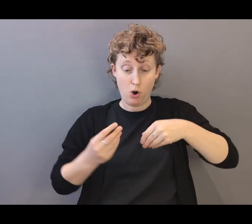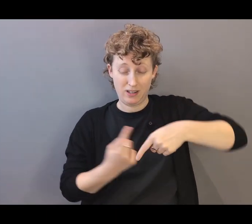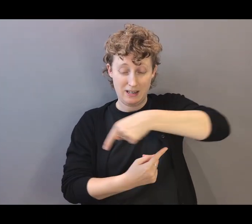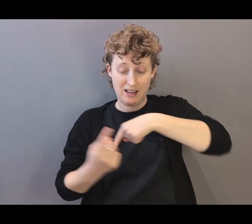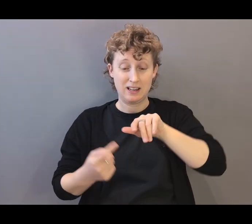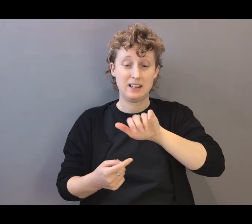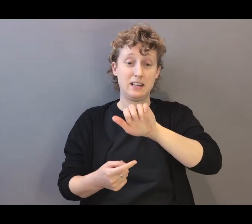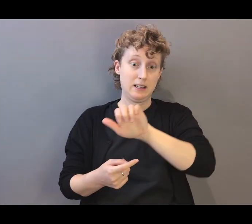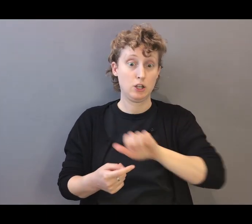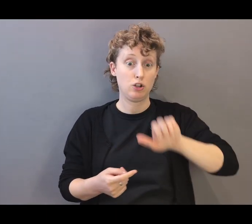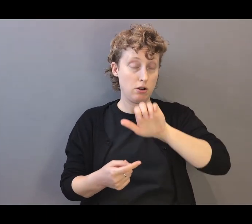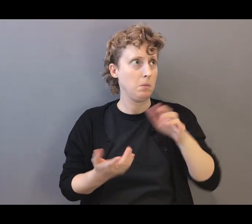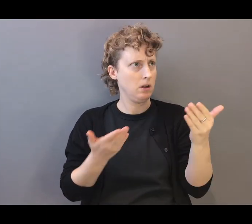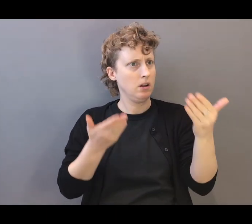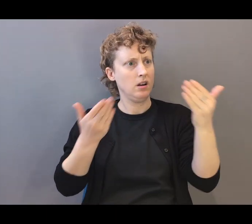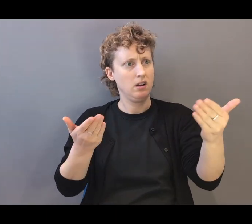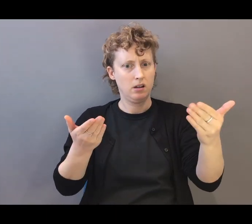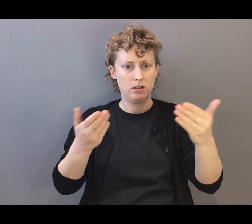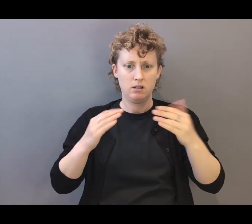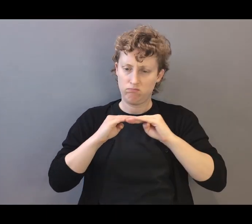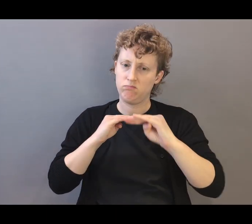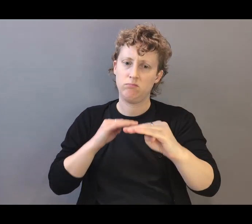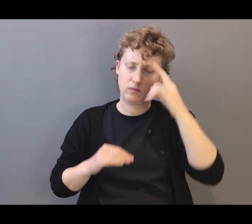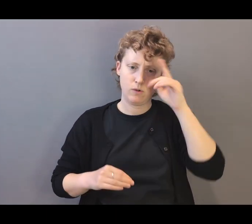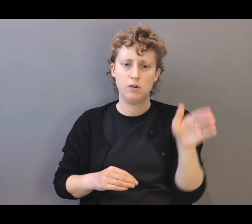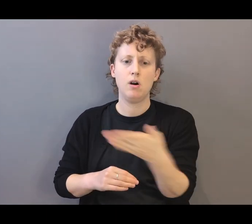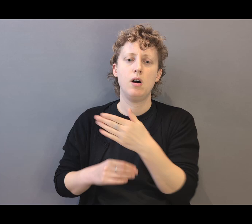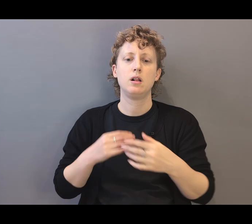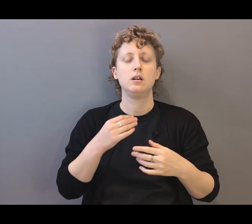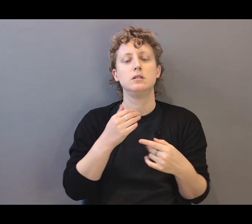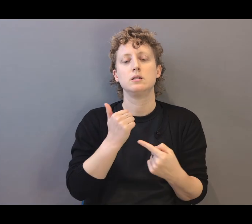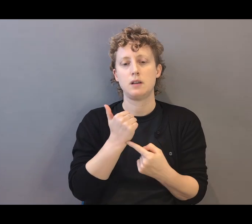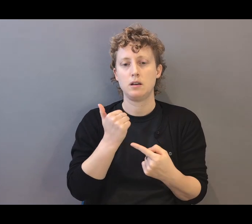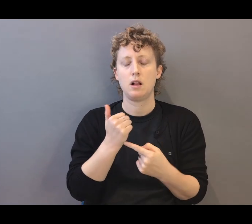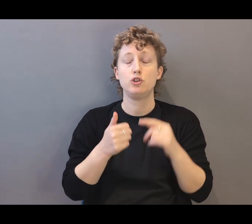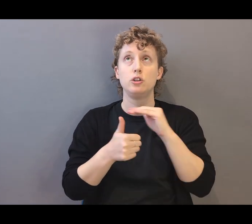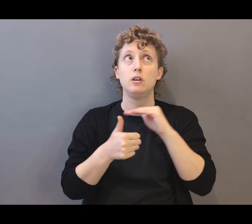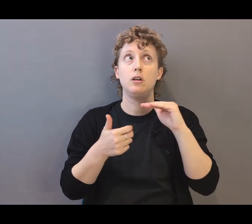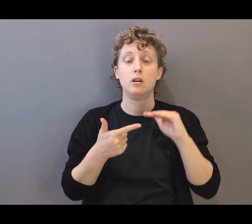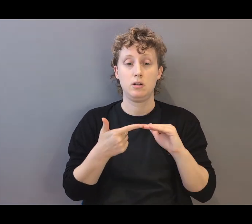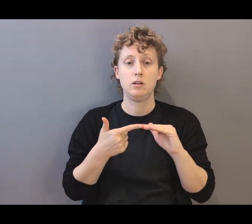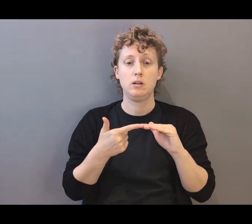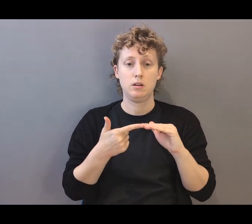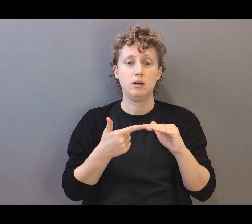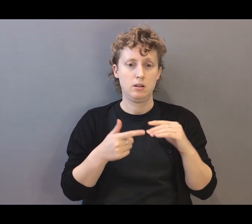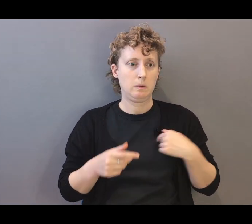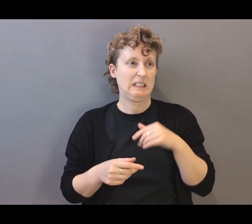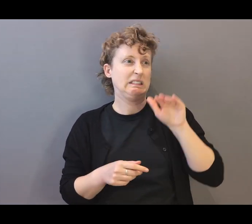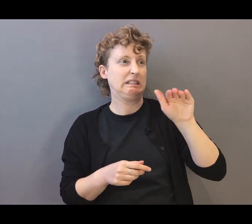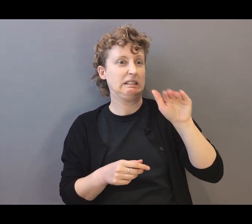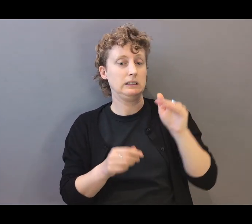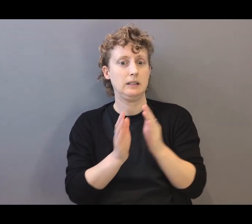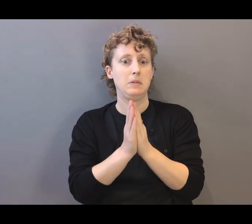of technologies. And another area that we are also asking the Commission to act in the future